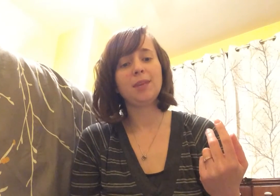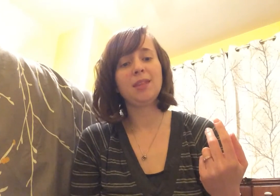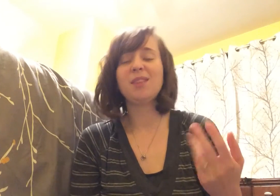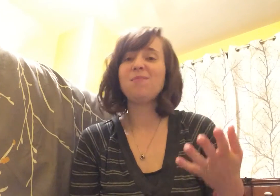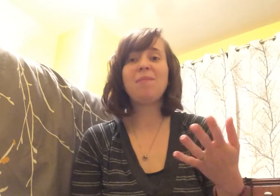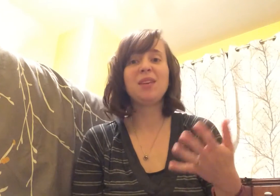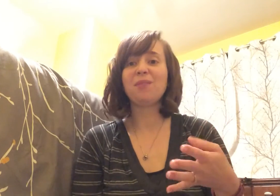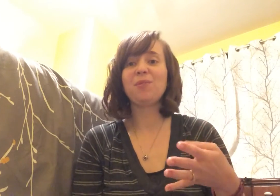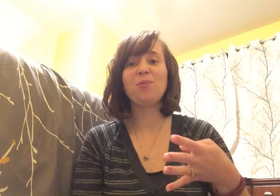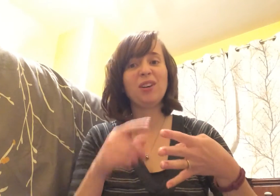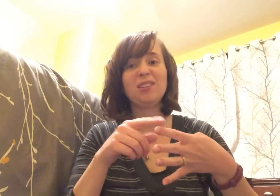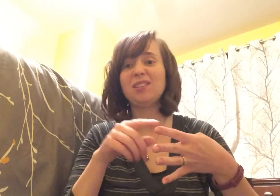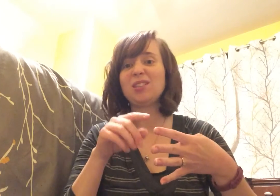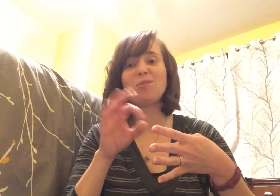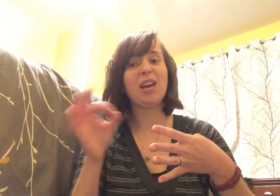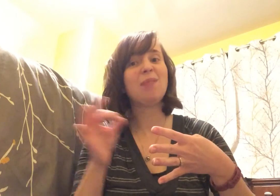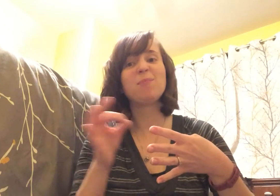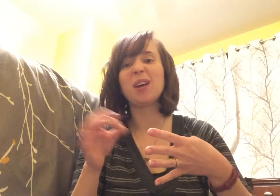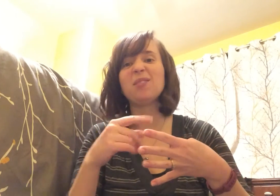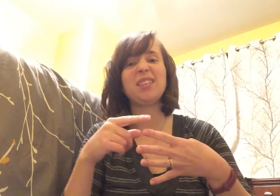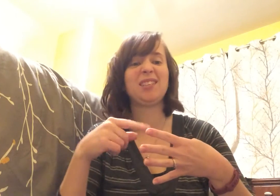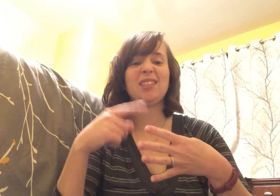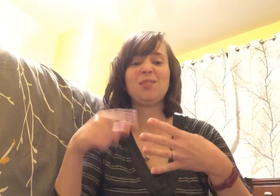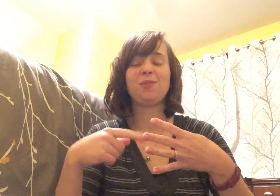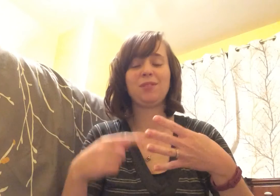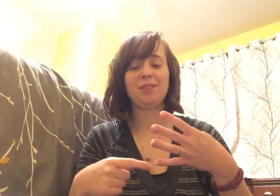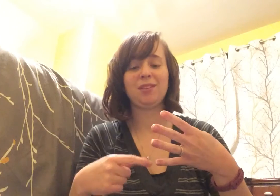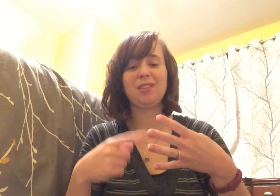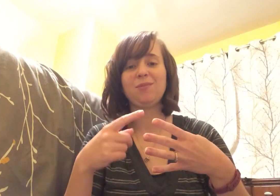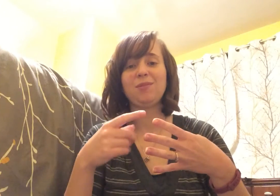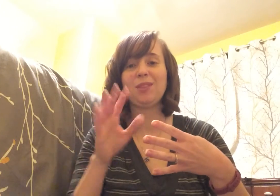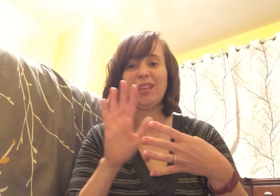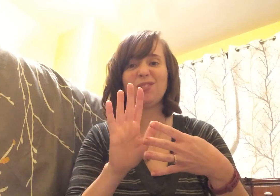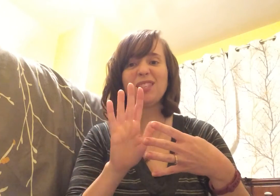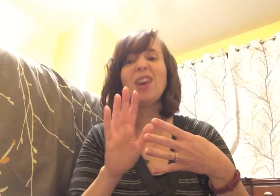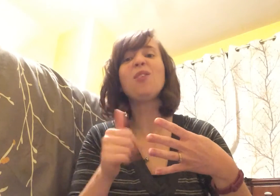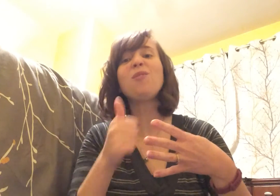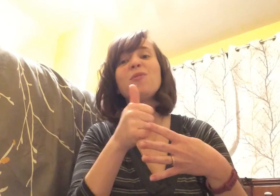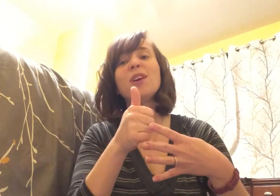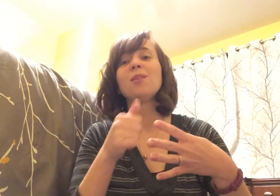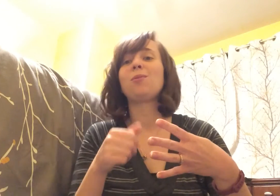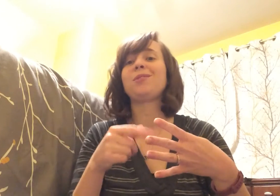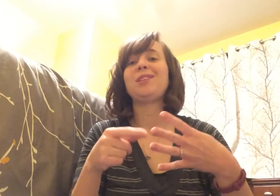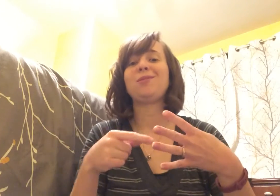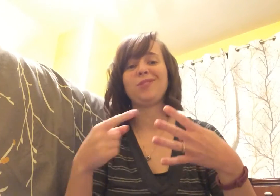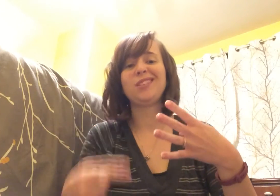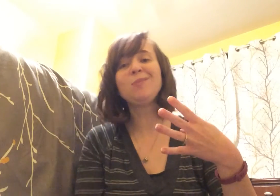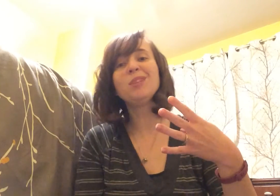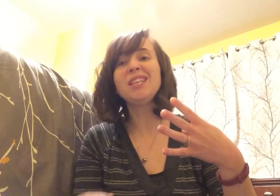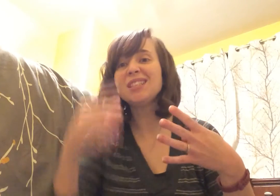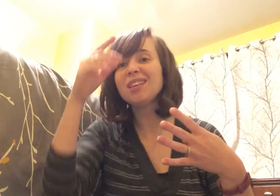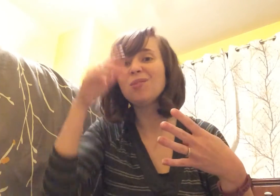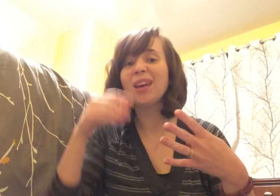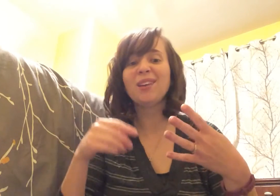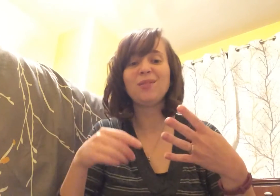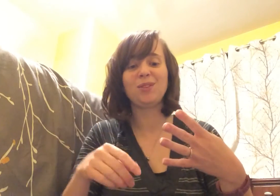And then maybe if you wanted to describe about like the different like yourself or the different siblings that you have, you can